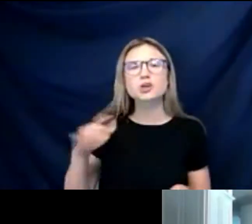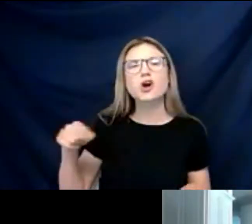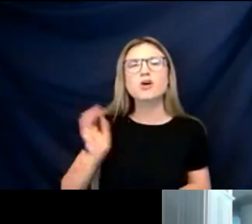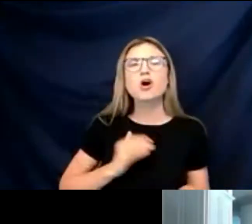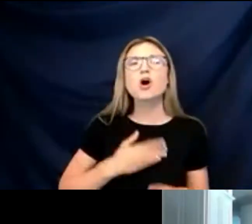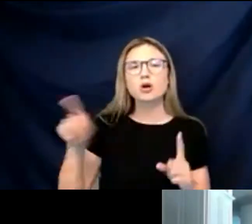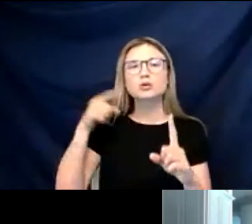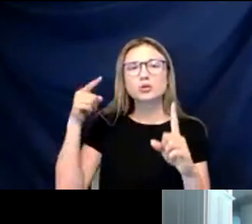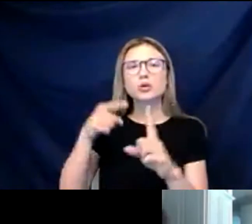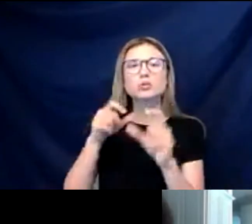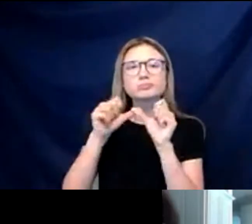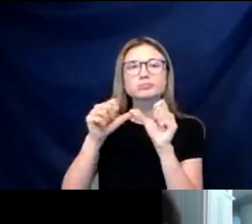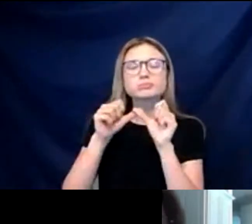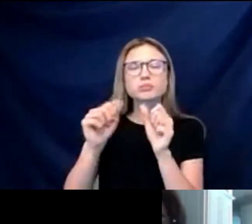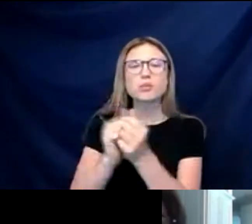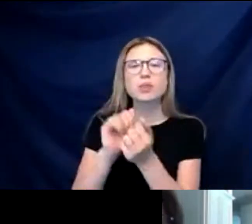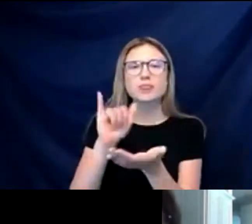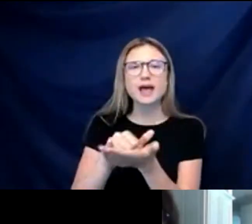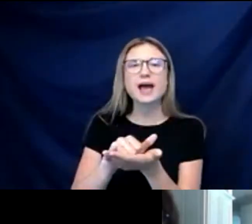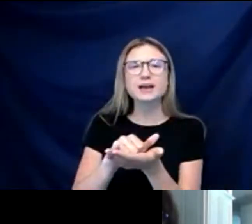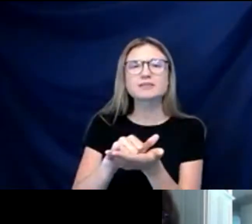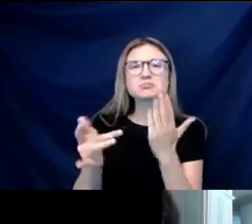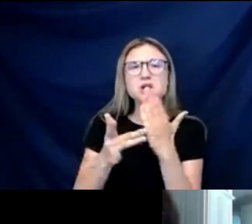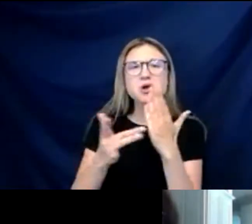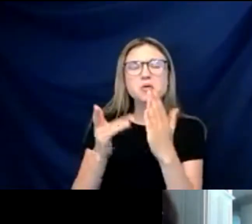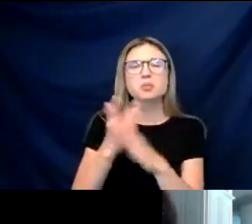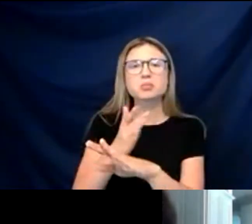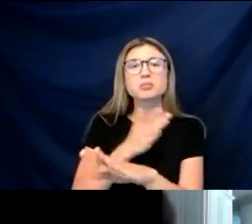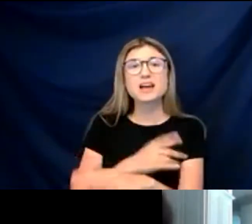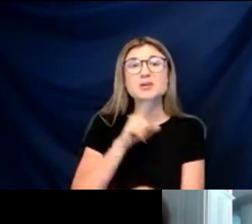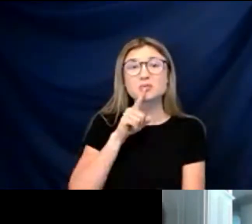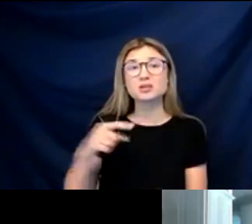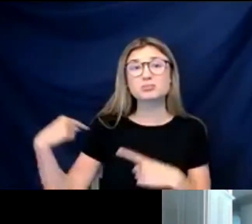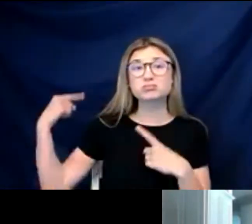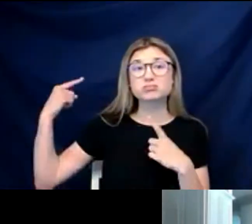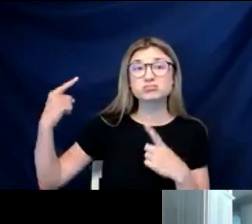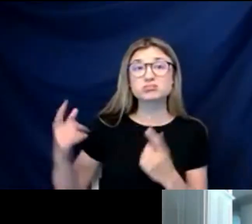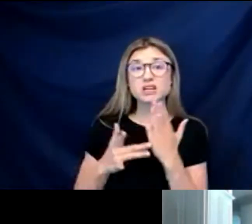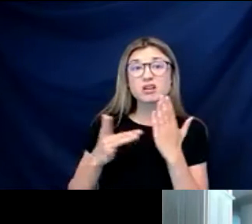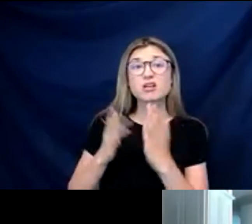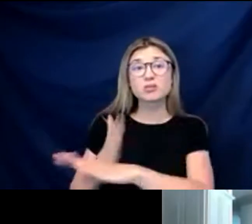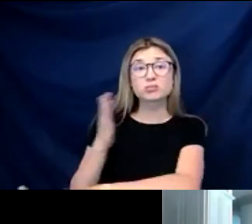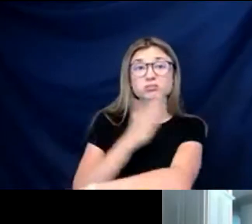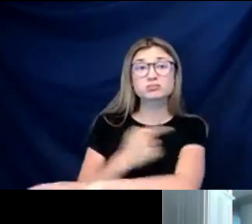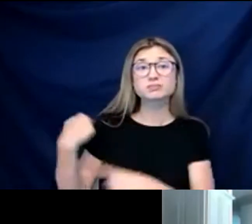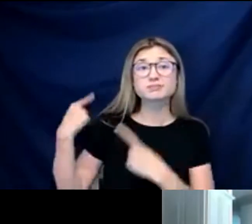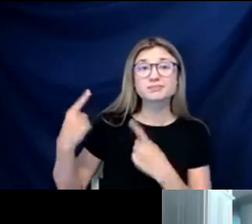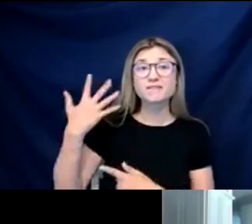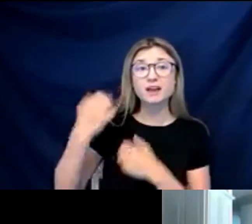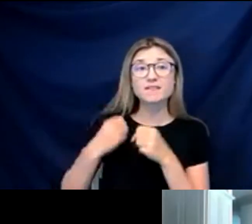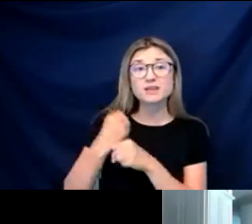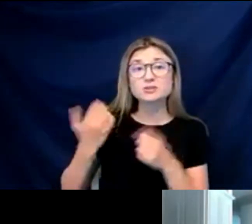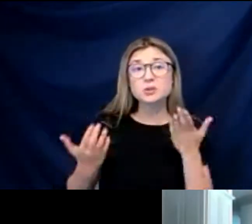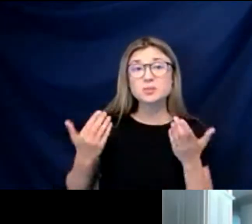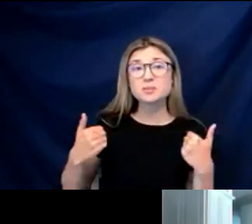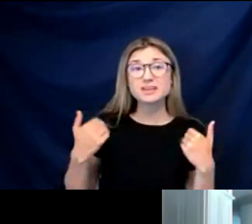go forward. And the technology has changed quite a bit in the last 5 years. So there may be some new options for